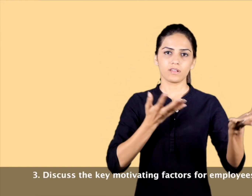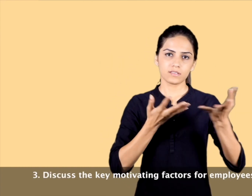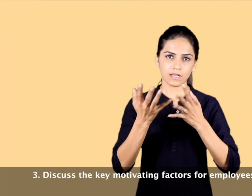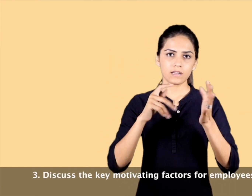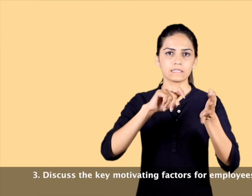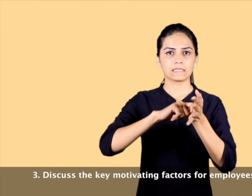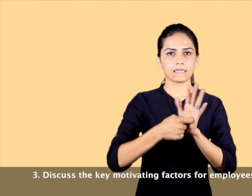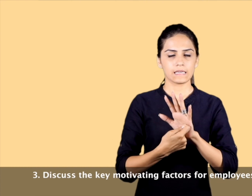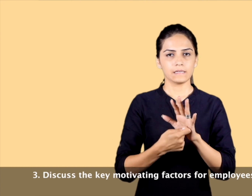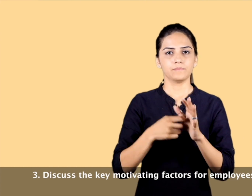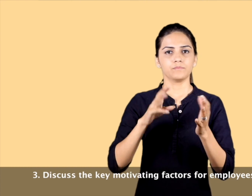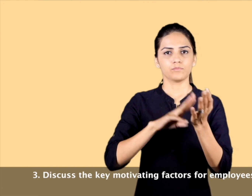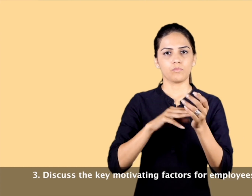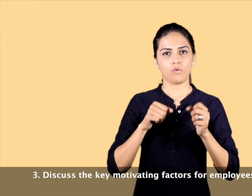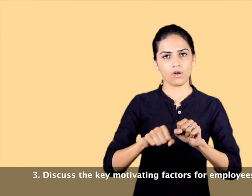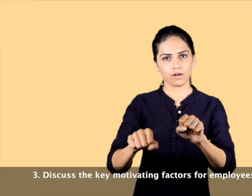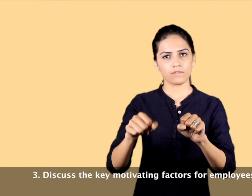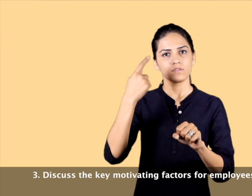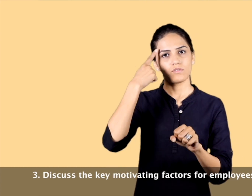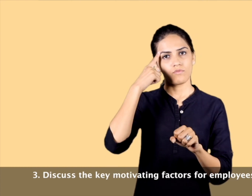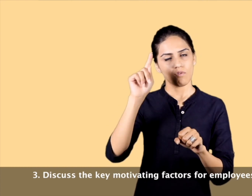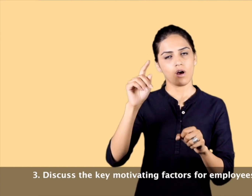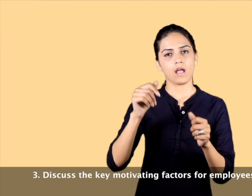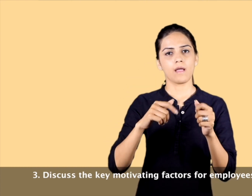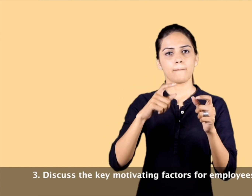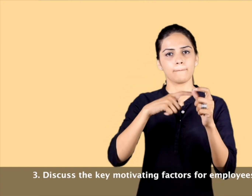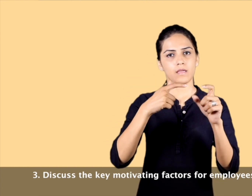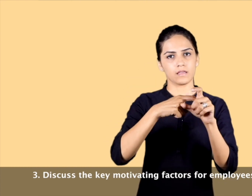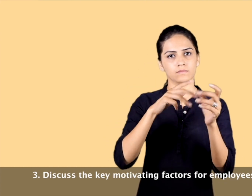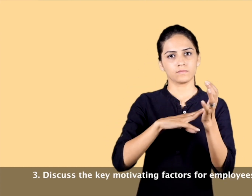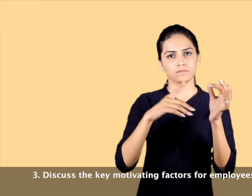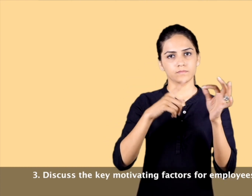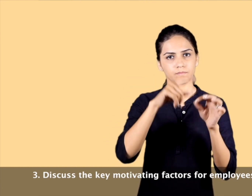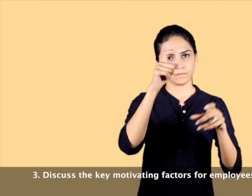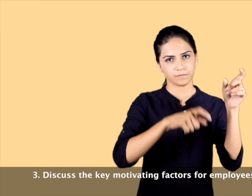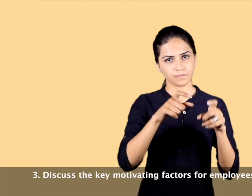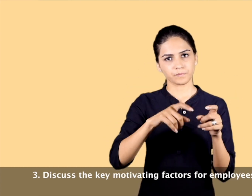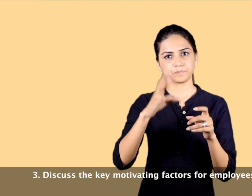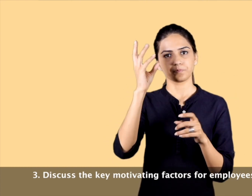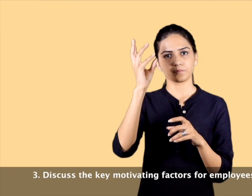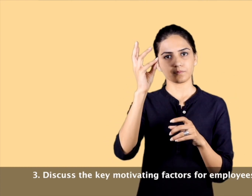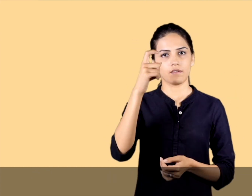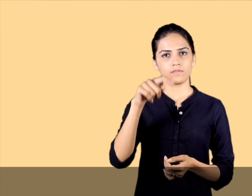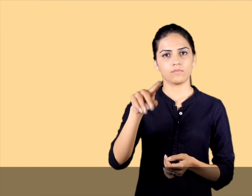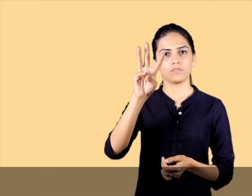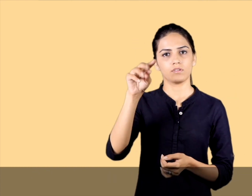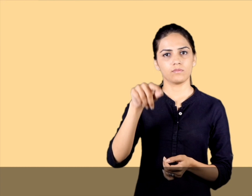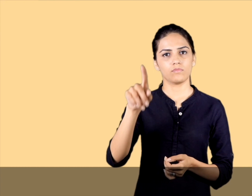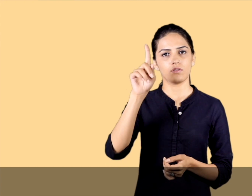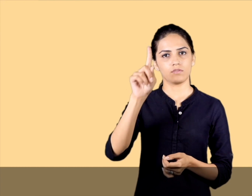3. Discuss the key motivating factors for employees and colleagues.